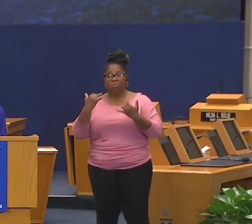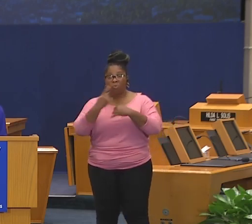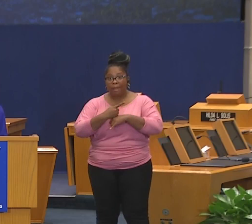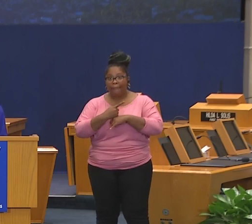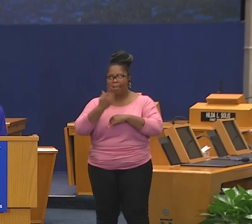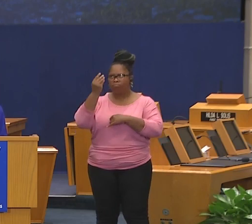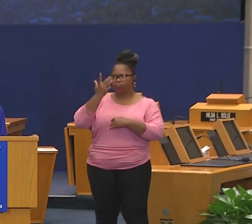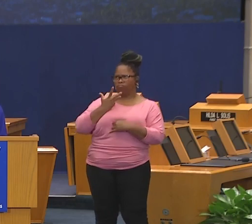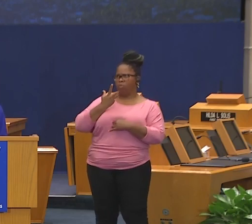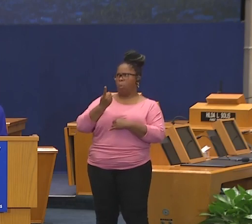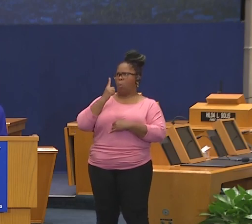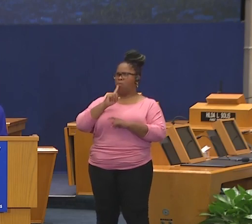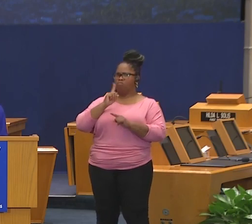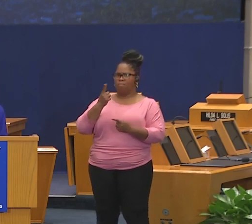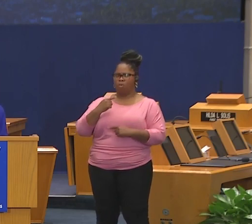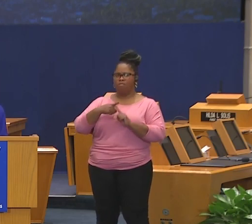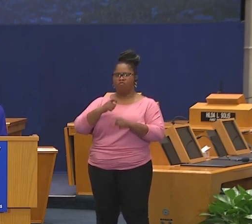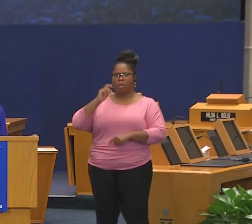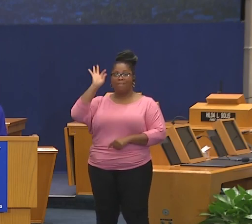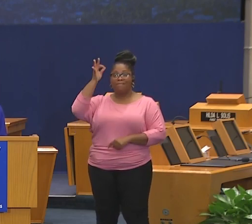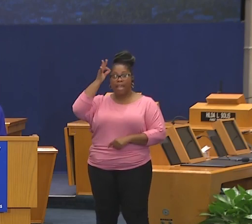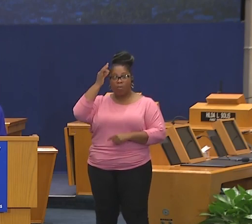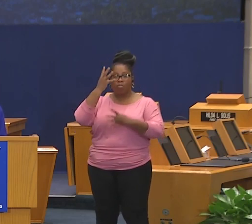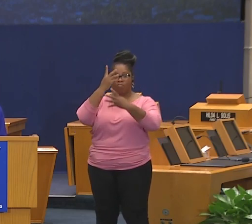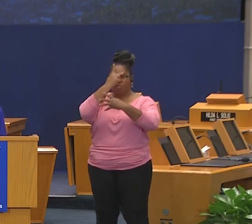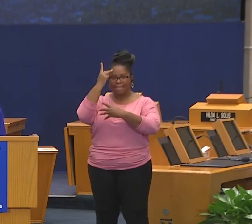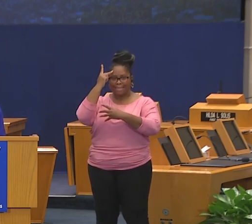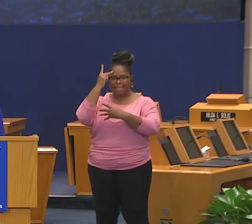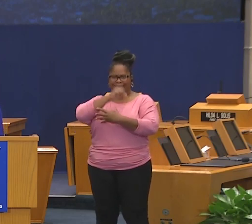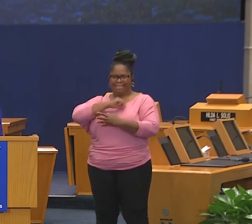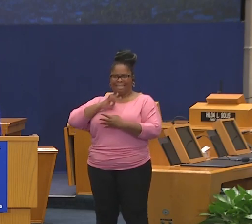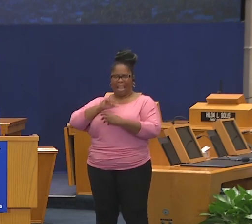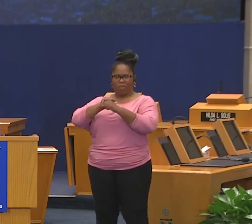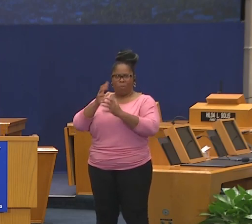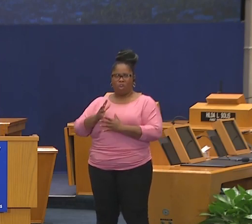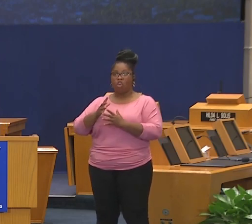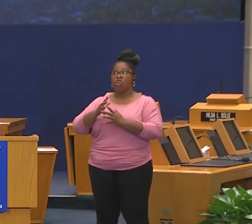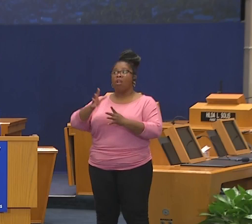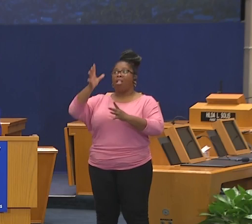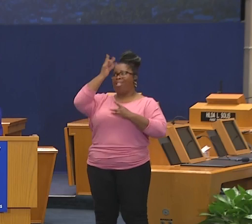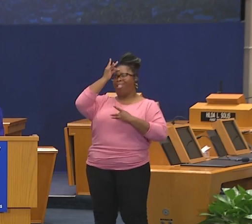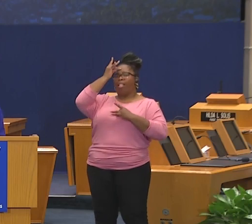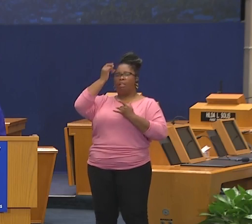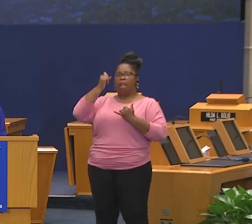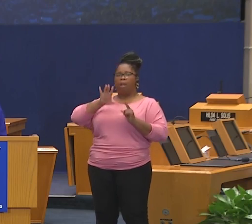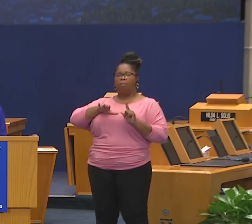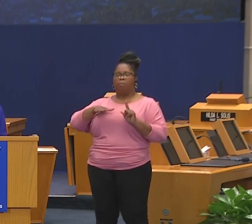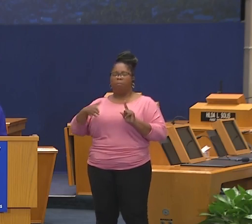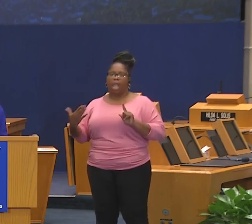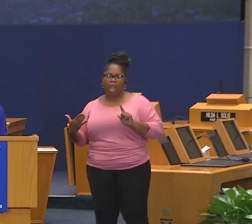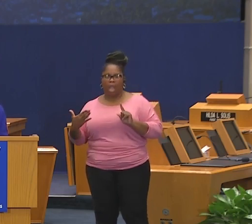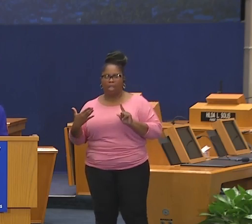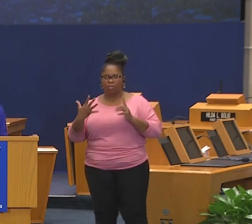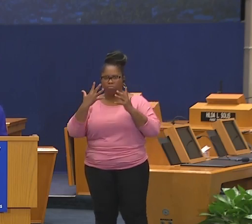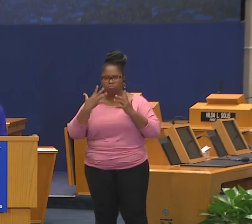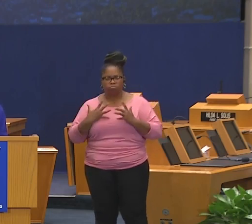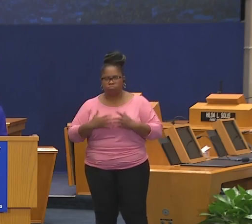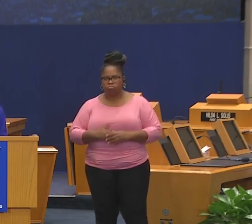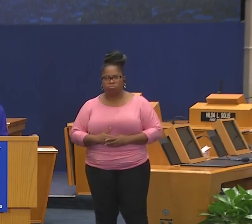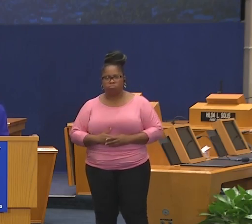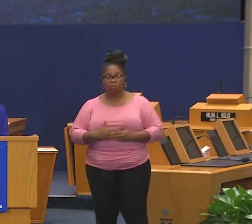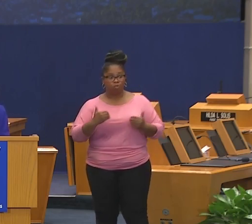1 case in the federal prison among a staff person who unfortunately has passed away. We have no new cases